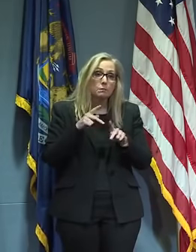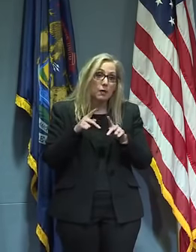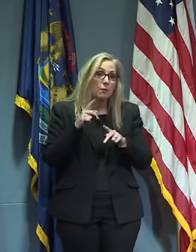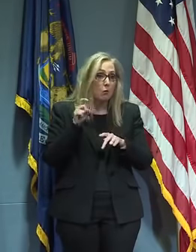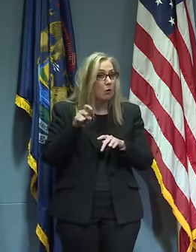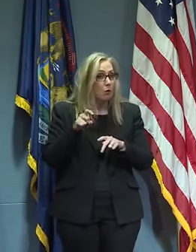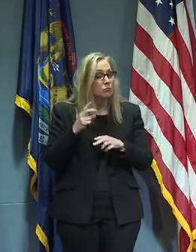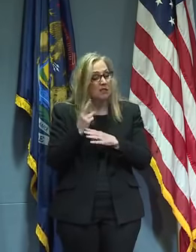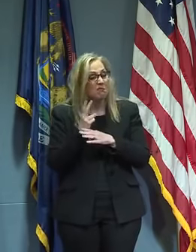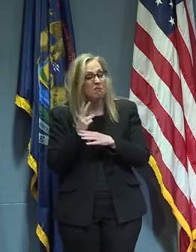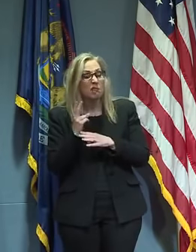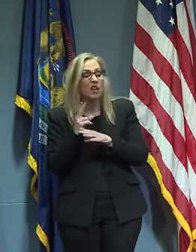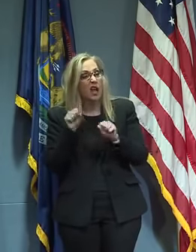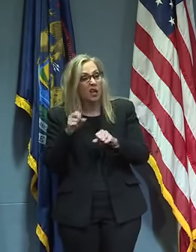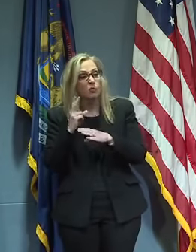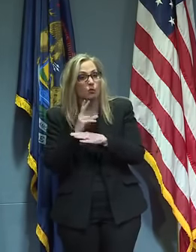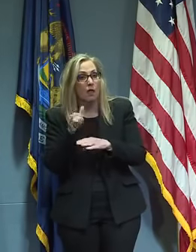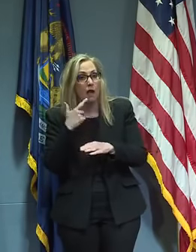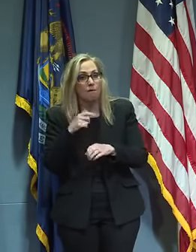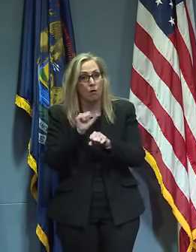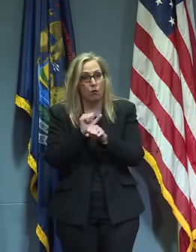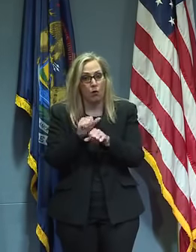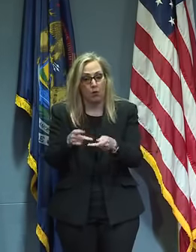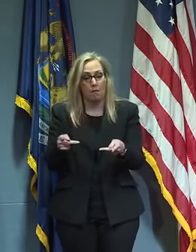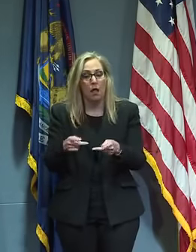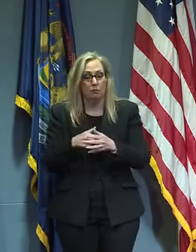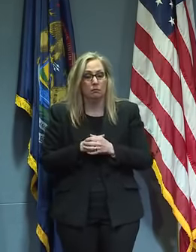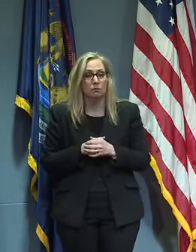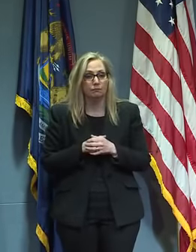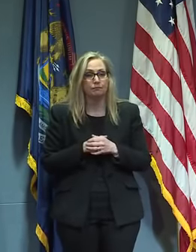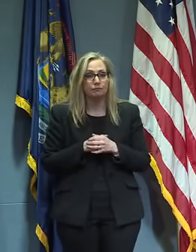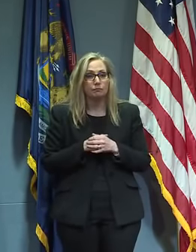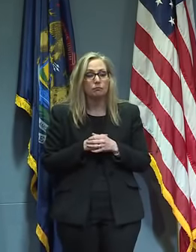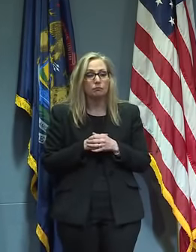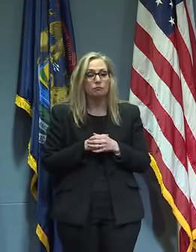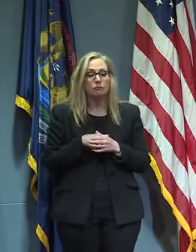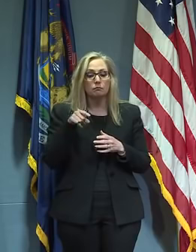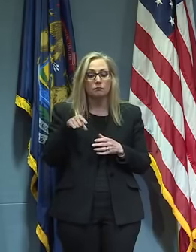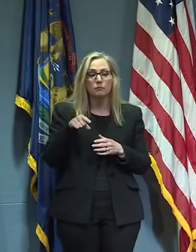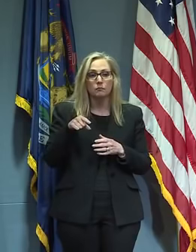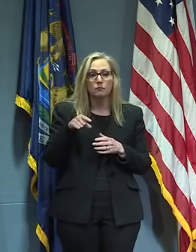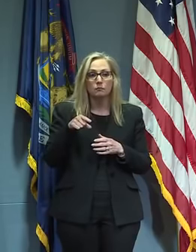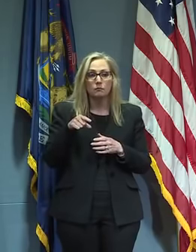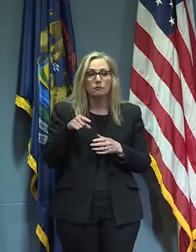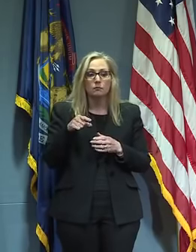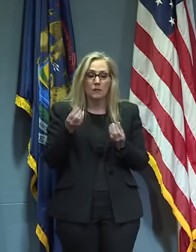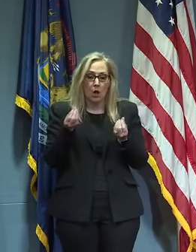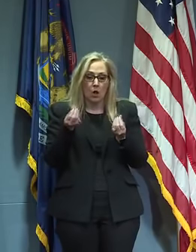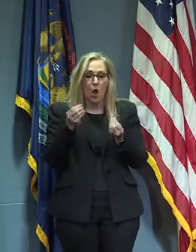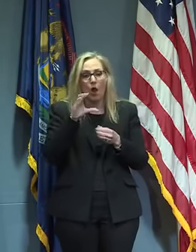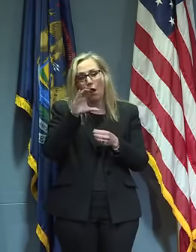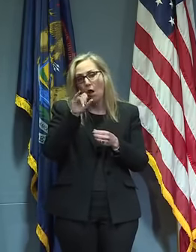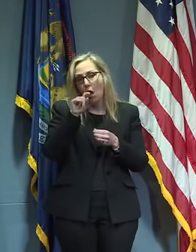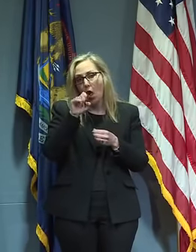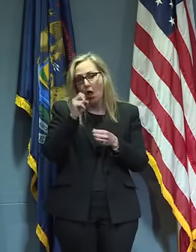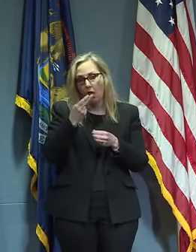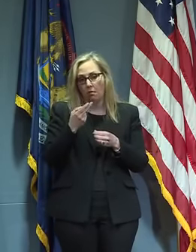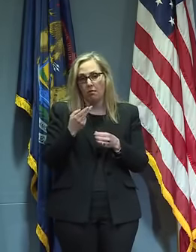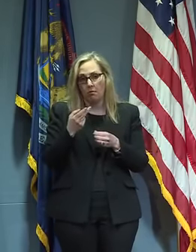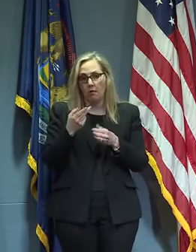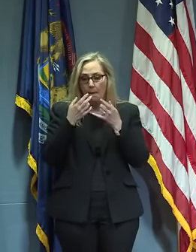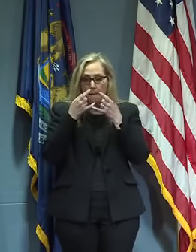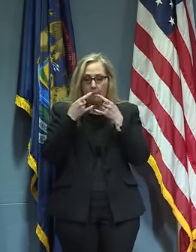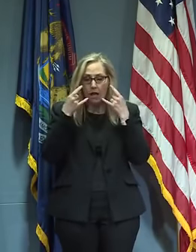in the workplace. So what we need then is this cottage industry of cloth mask manufacturing